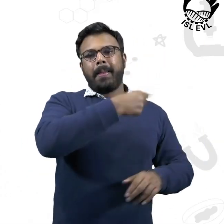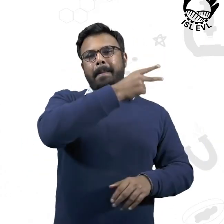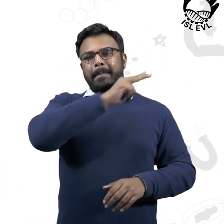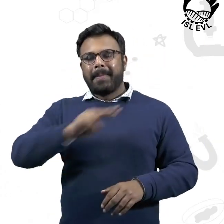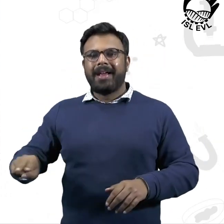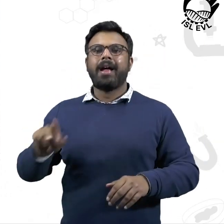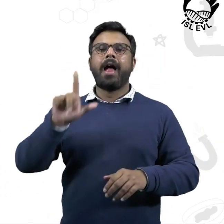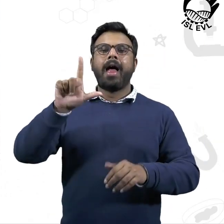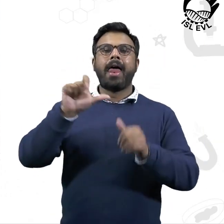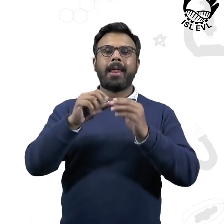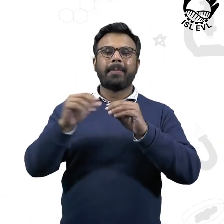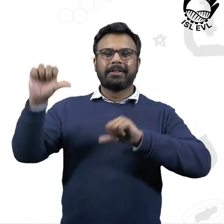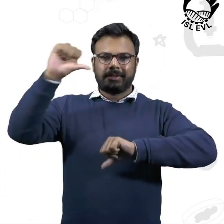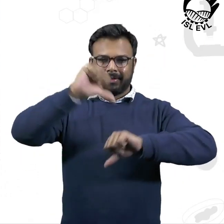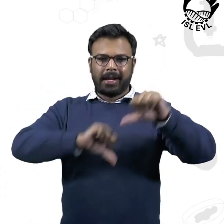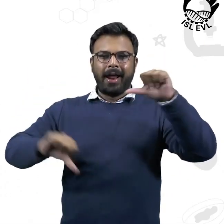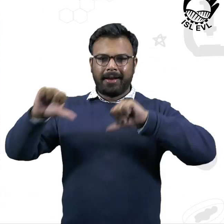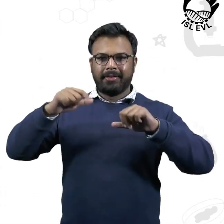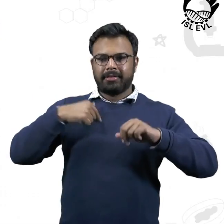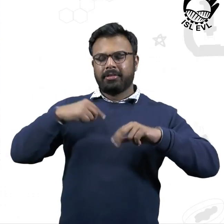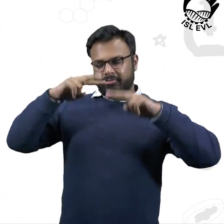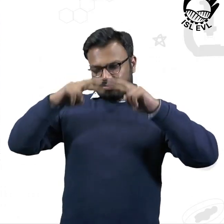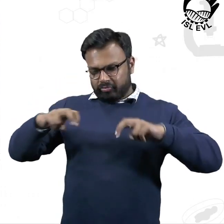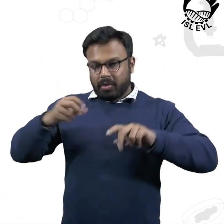and worked all day at the lab.